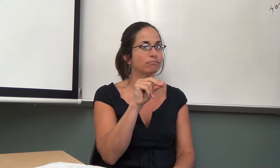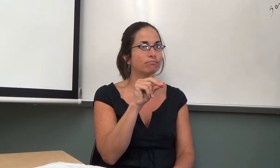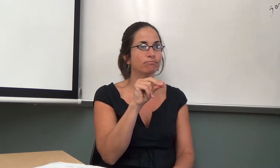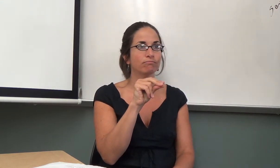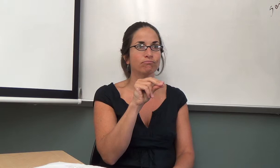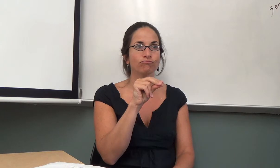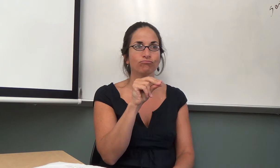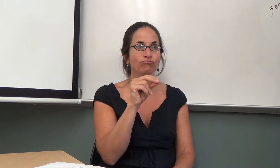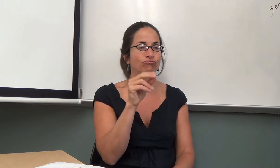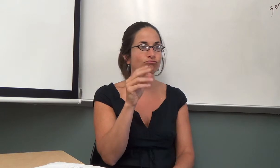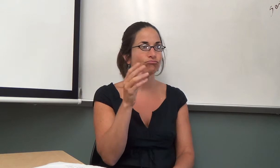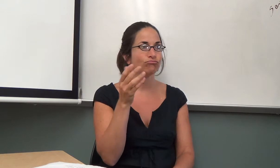That,